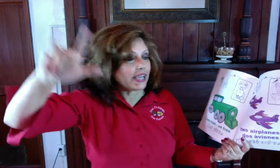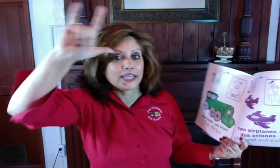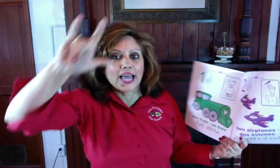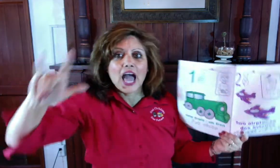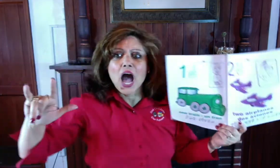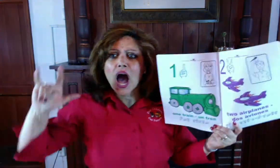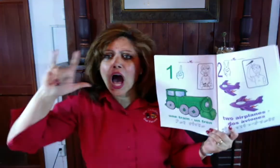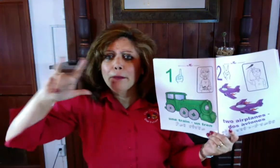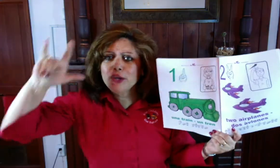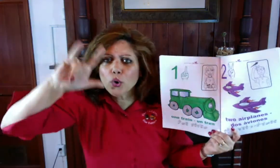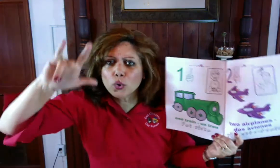Airplane. Avión.